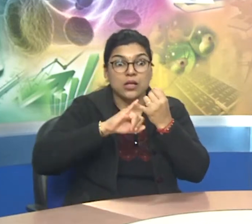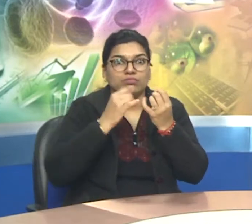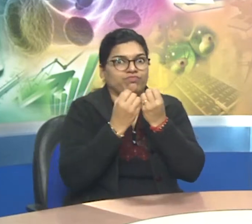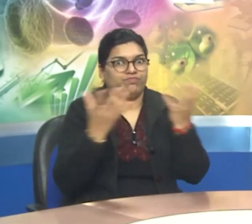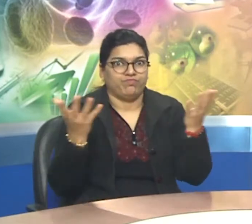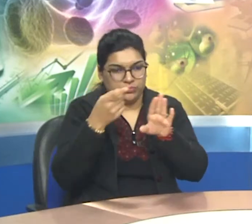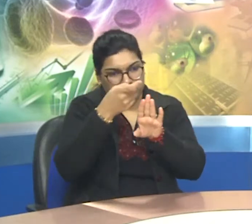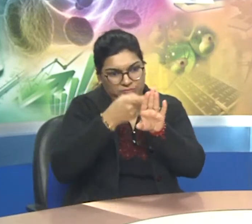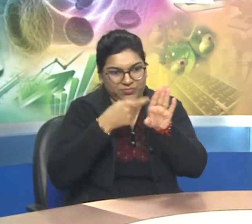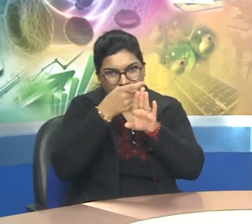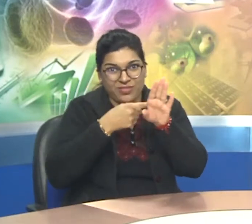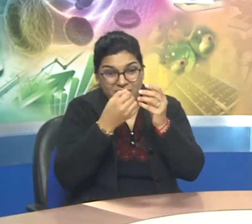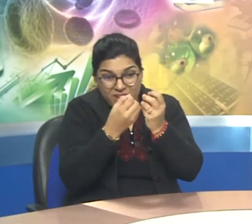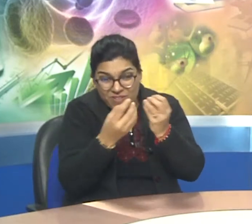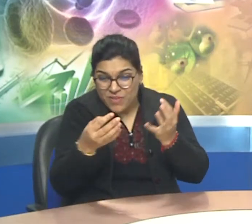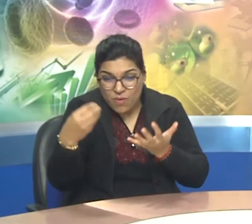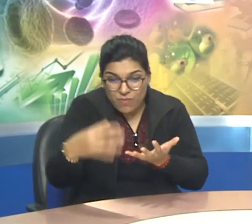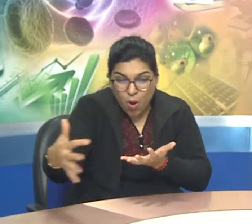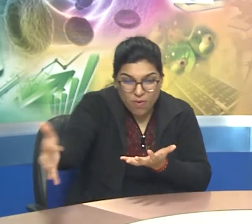So there are different kinds of peels.